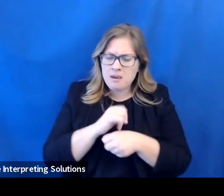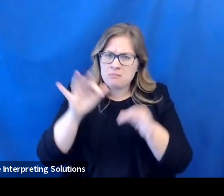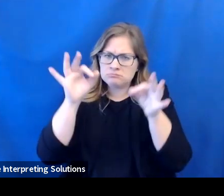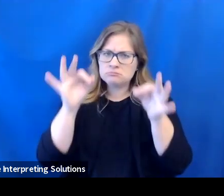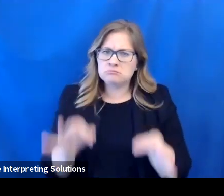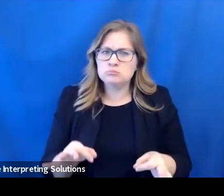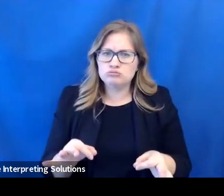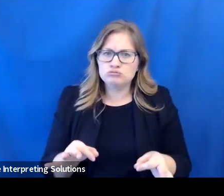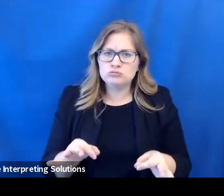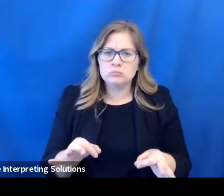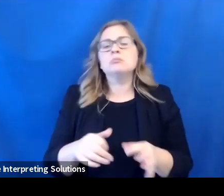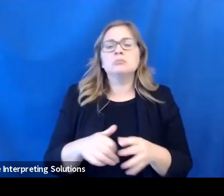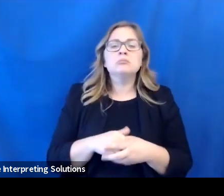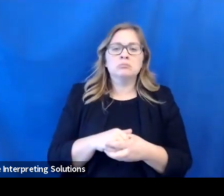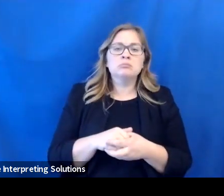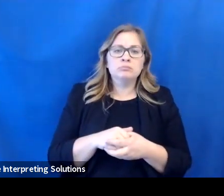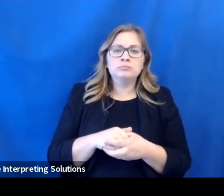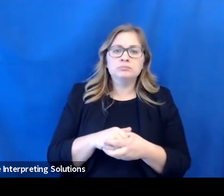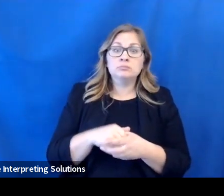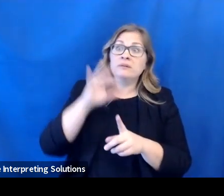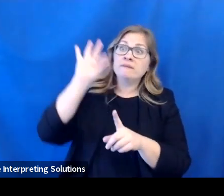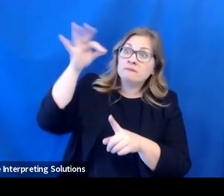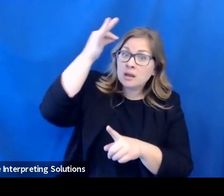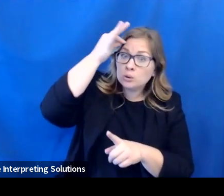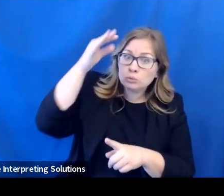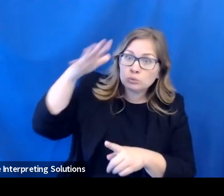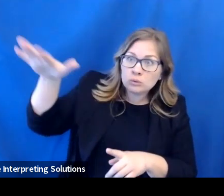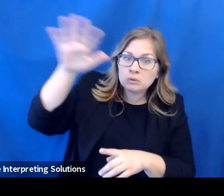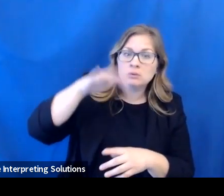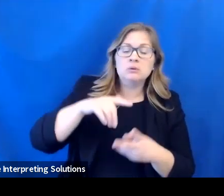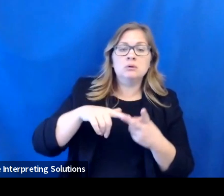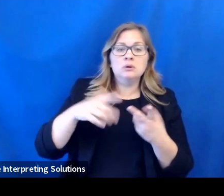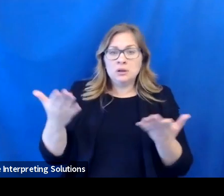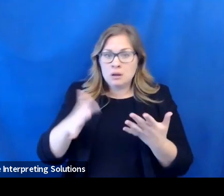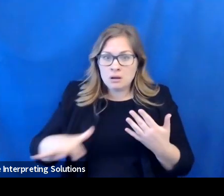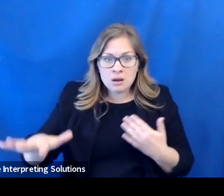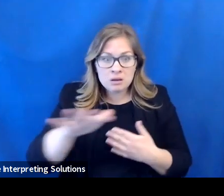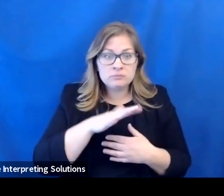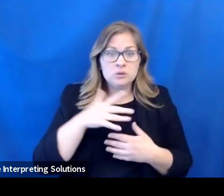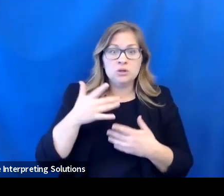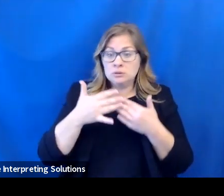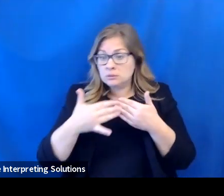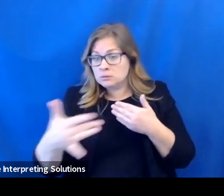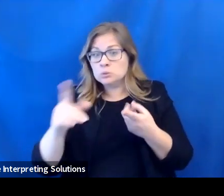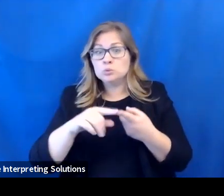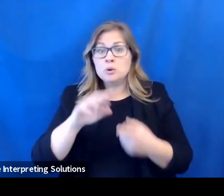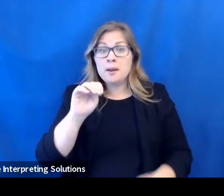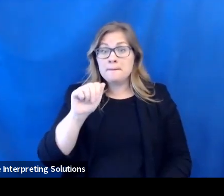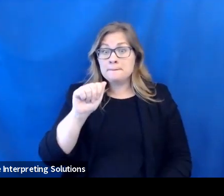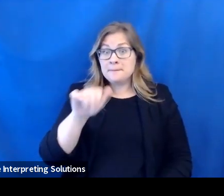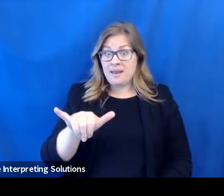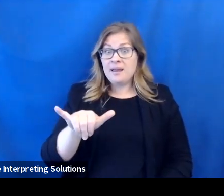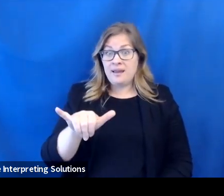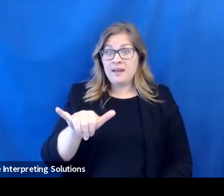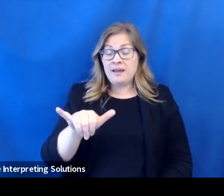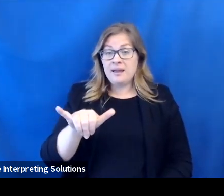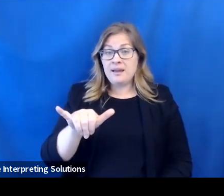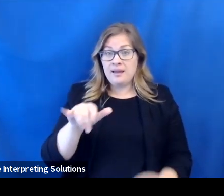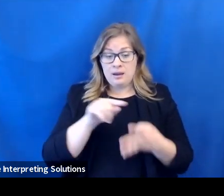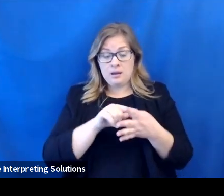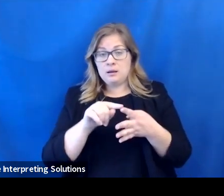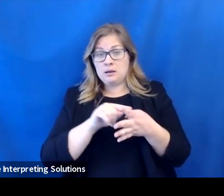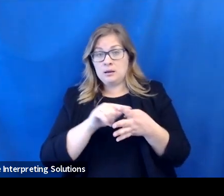everyone else is looking into May, first part of May, and our data, as it starts to show, I think the commissioner